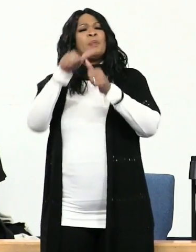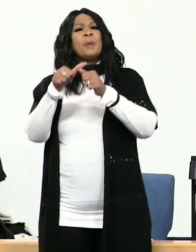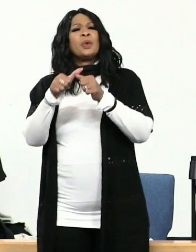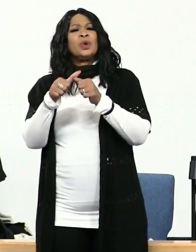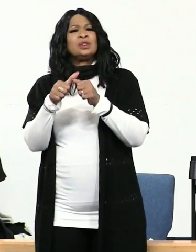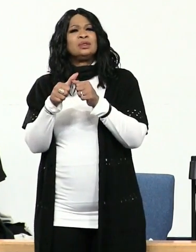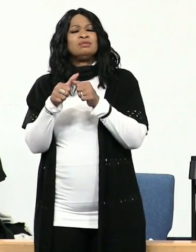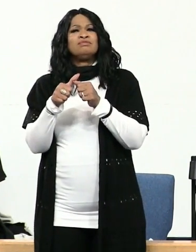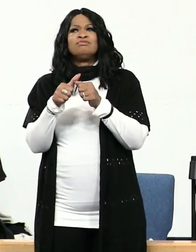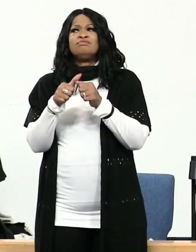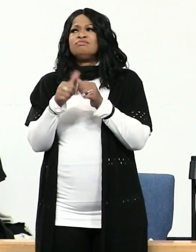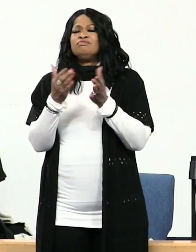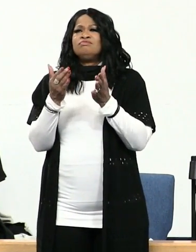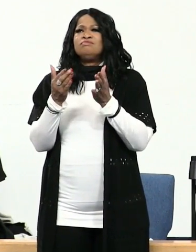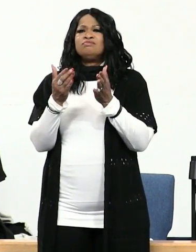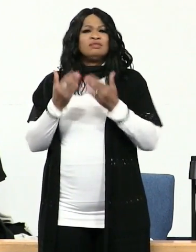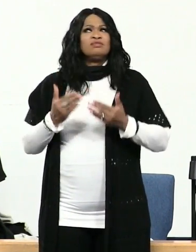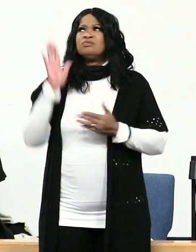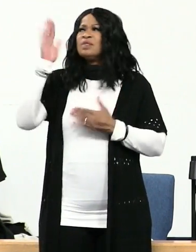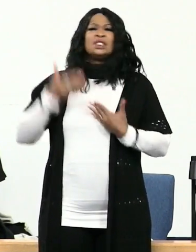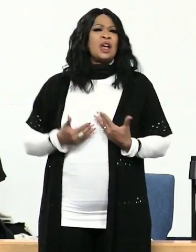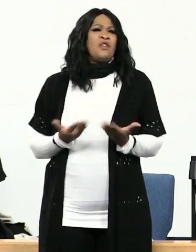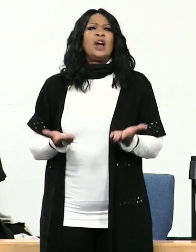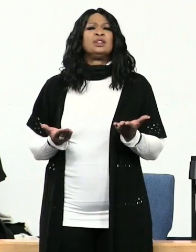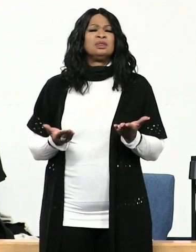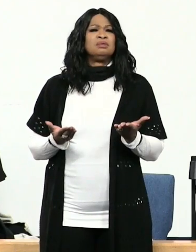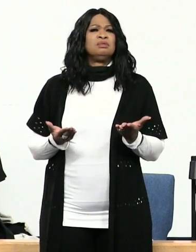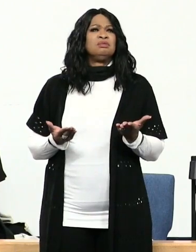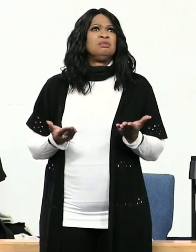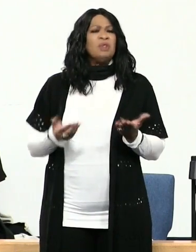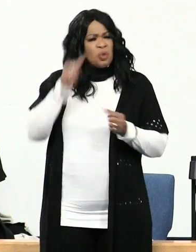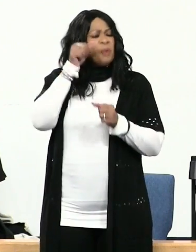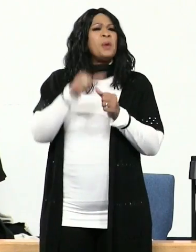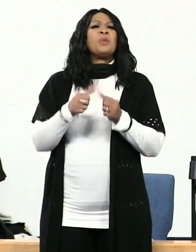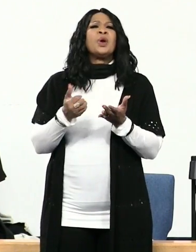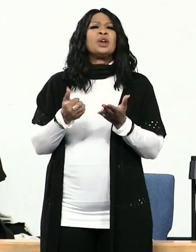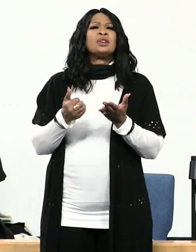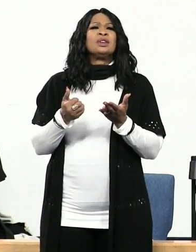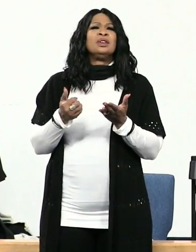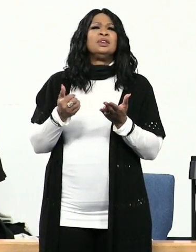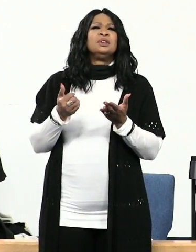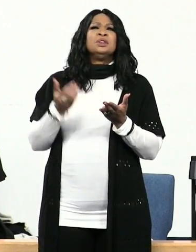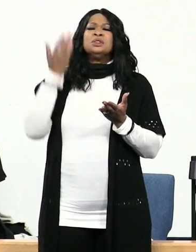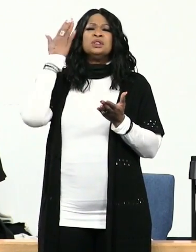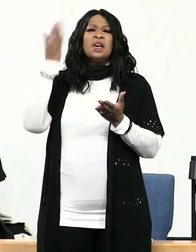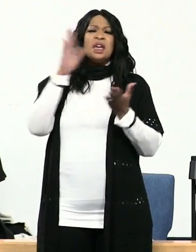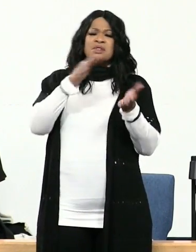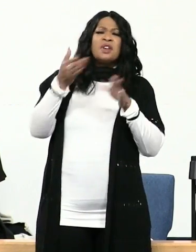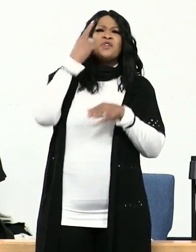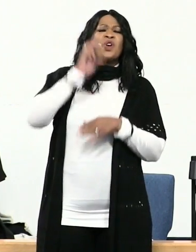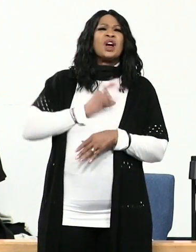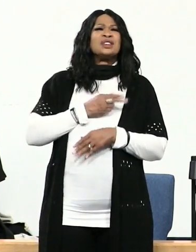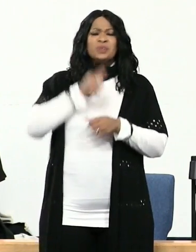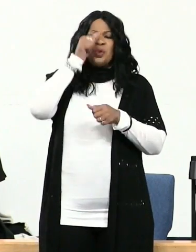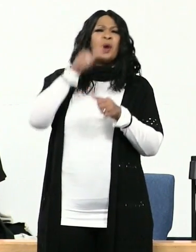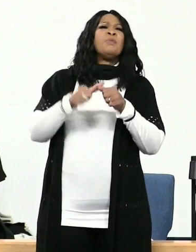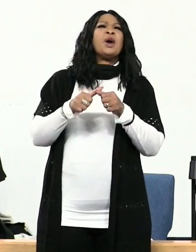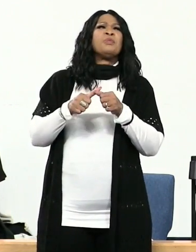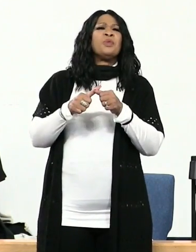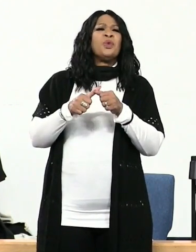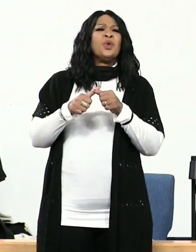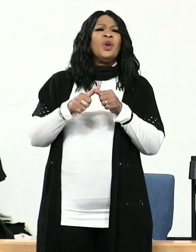Remembering his sacrifice. Remembering his suffering. Remembering that